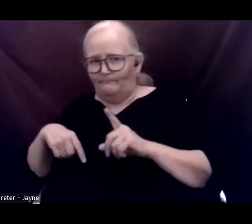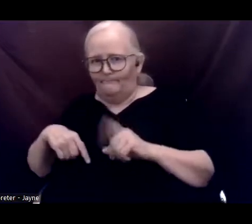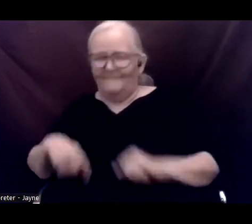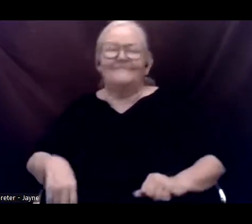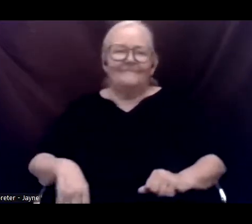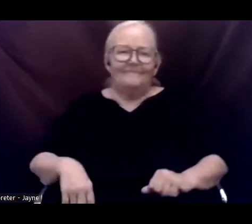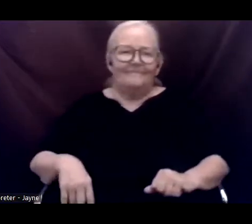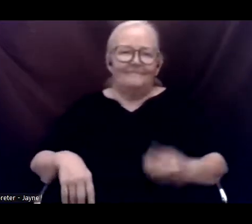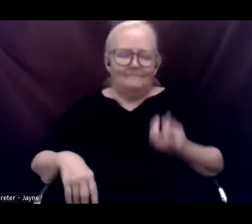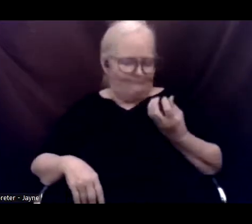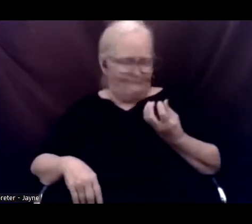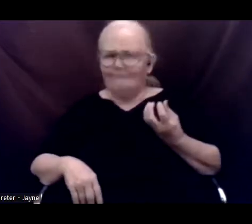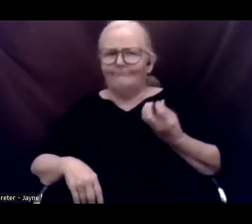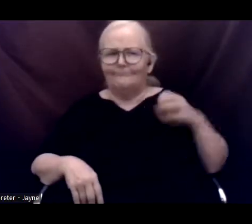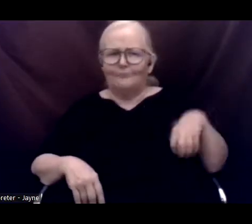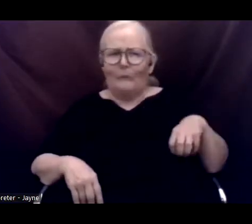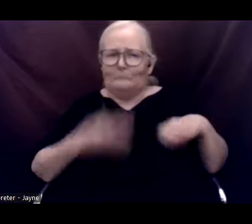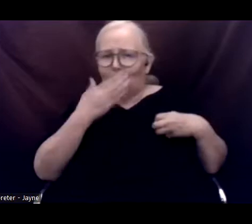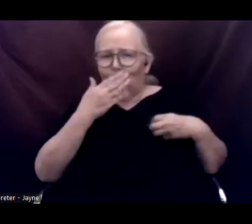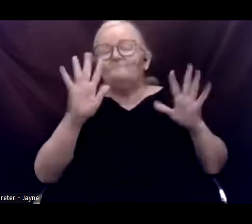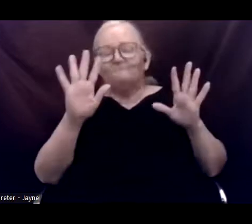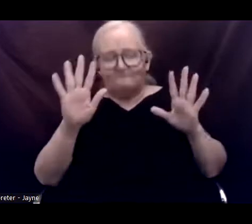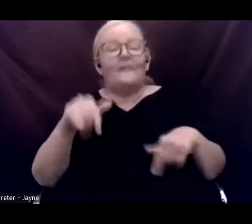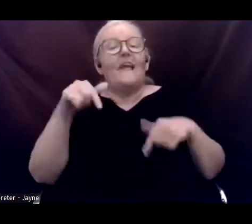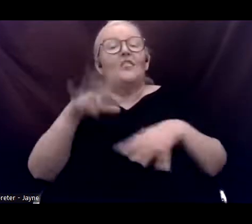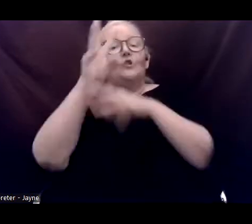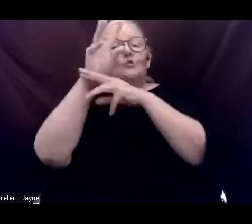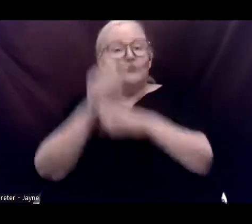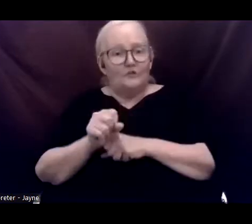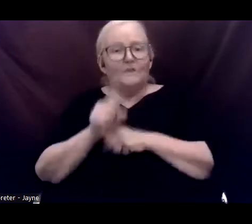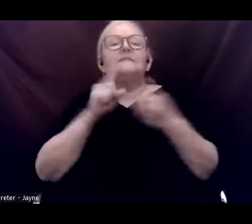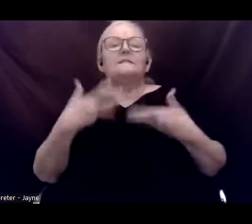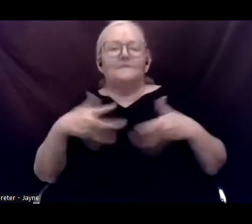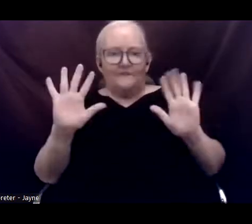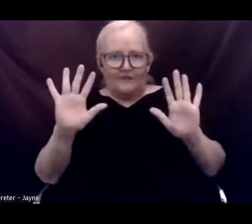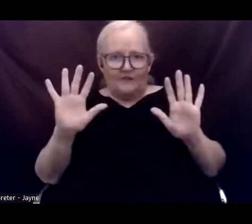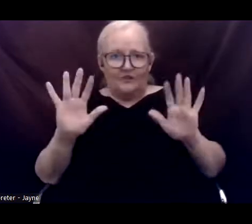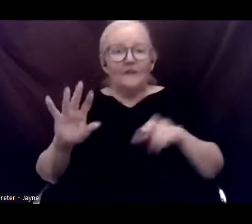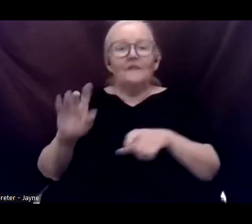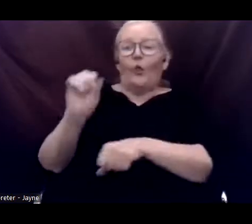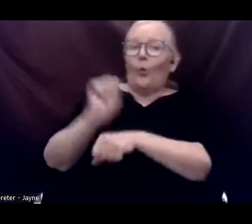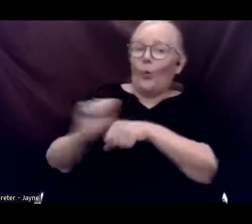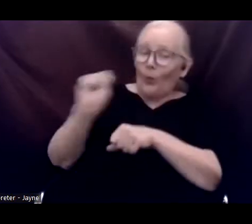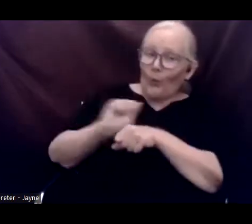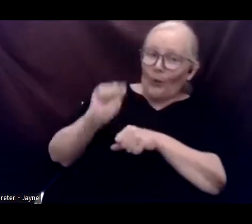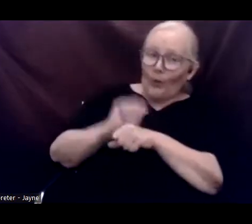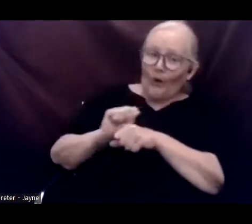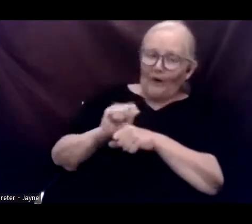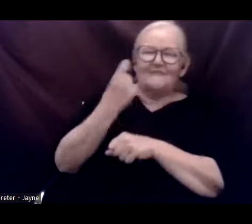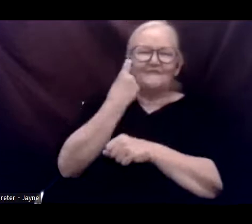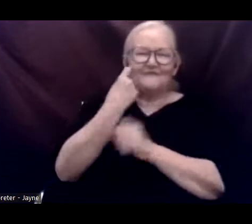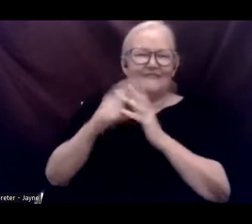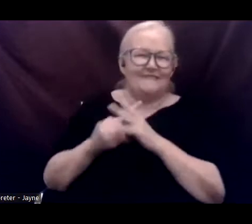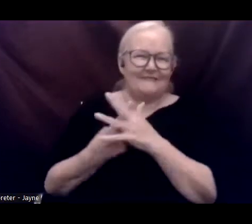I don't know what that means. Our ritual is complete. The work is just